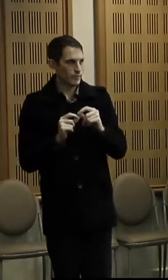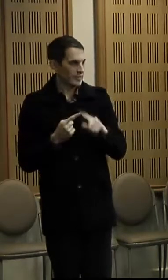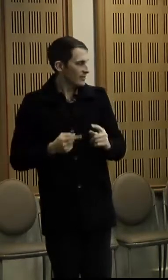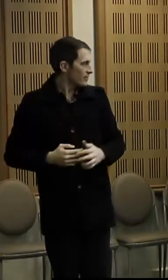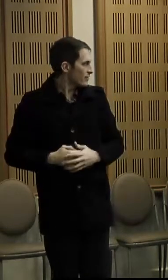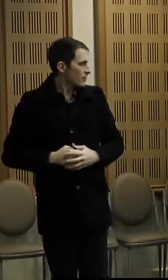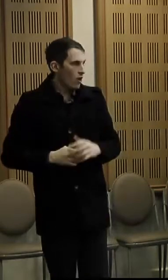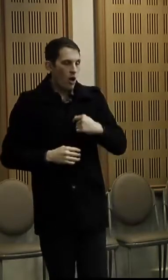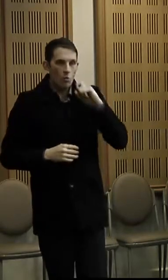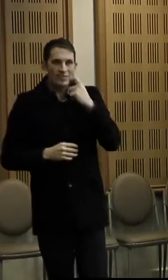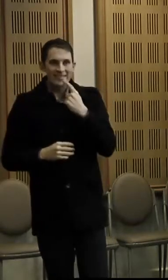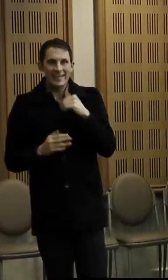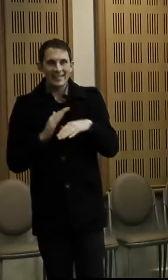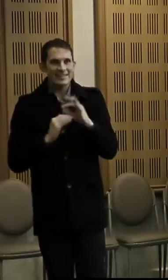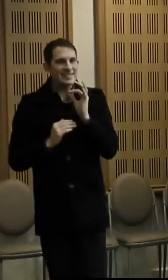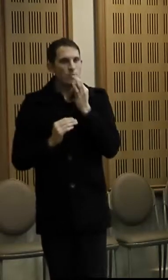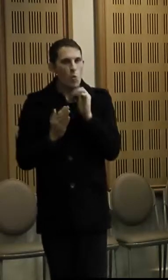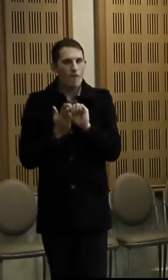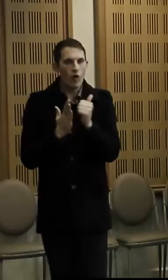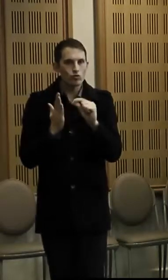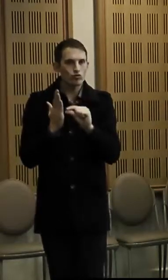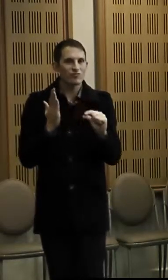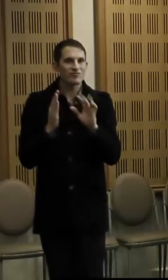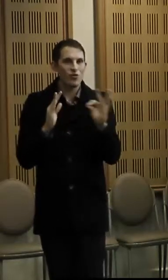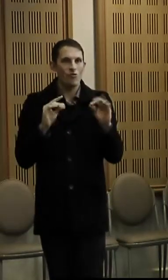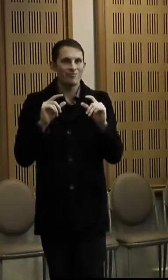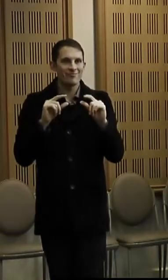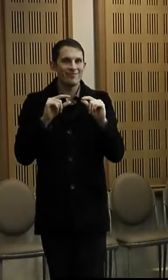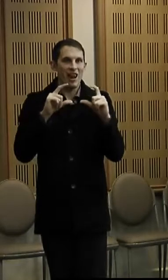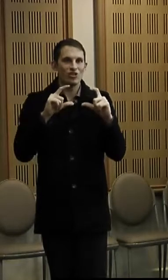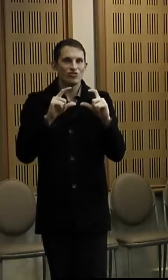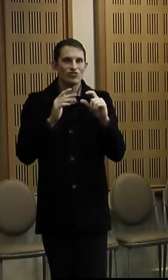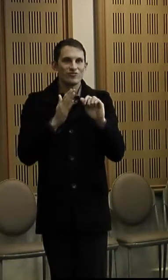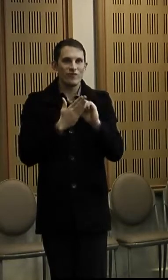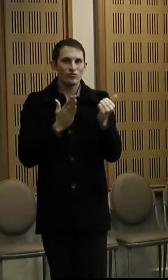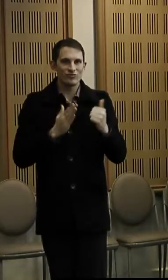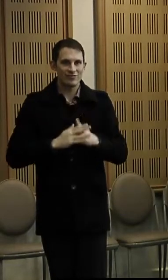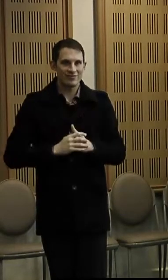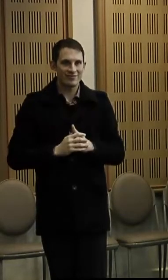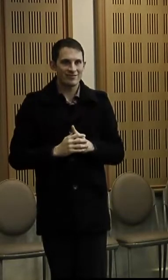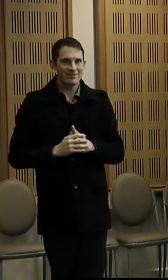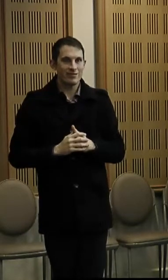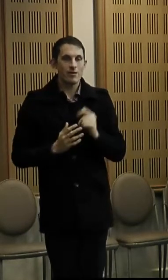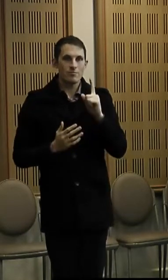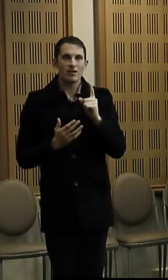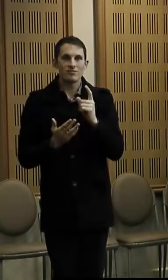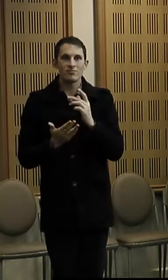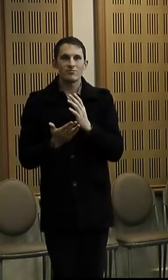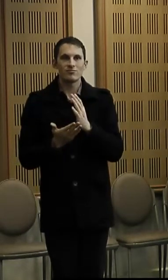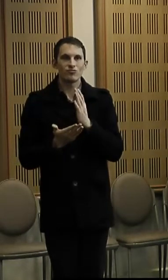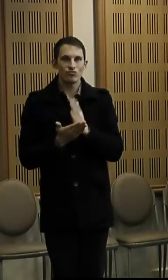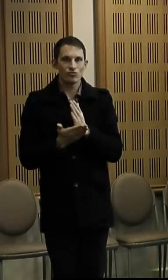I'd say it's in the smaller font, it's the smaller text as opposed to the larger text. But it's certainly acknowledged that,